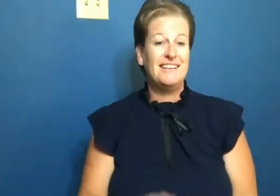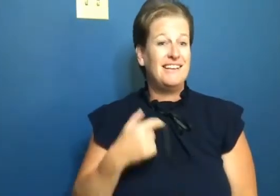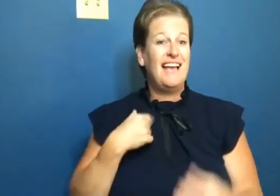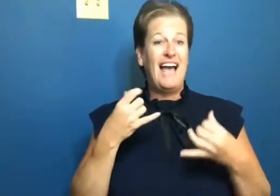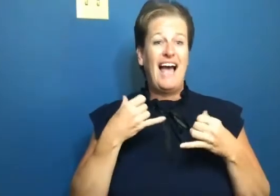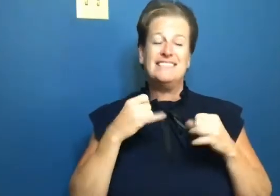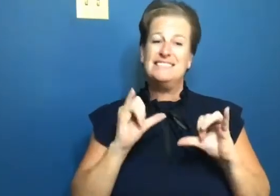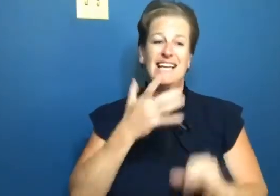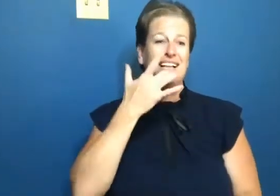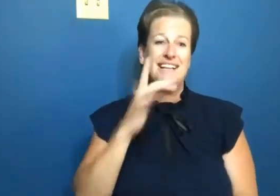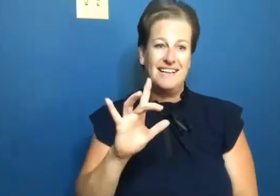to continue to do that.